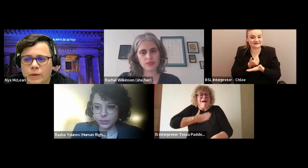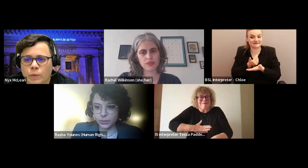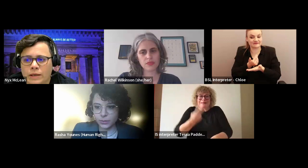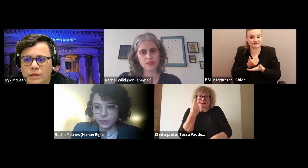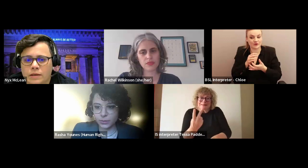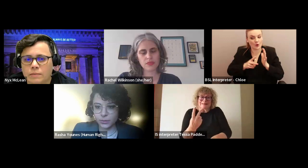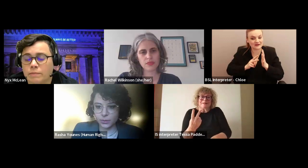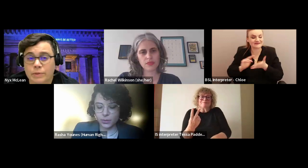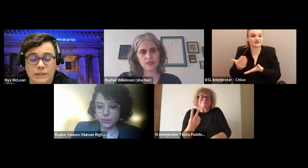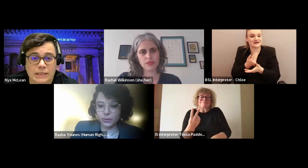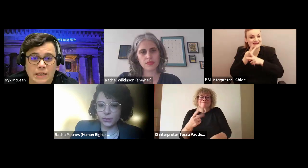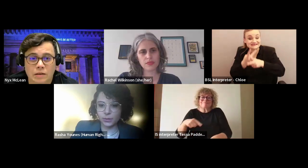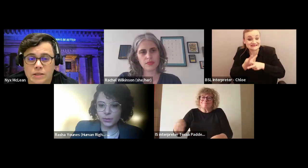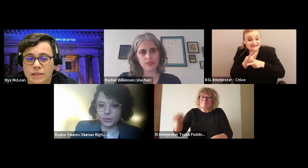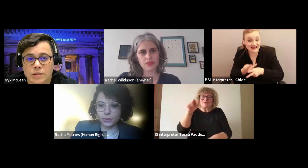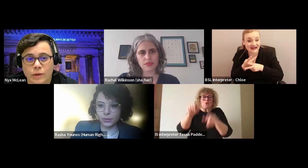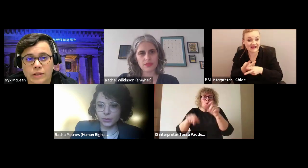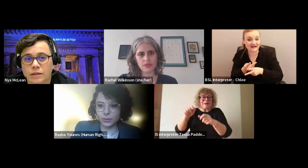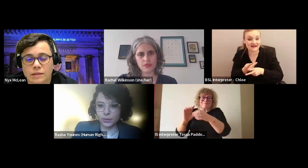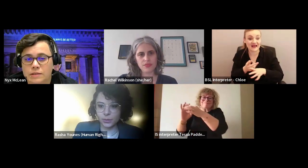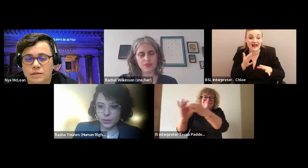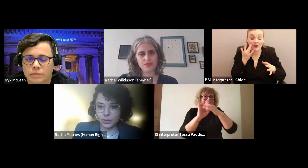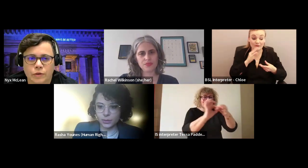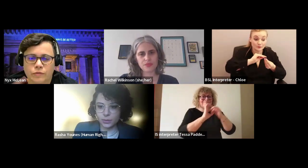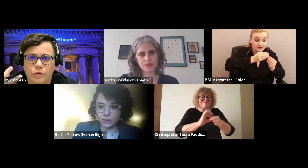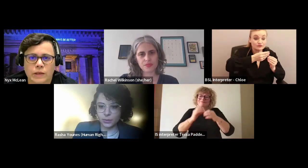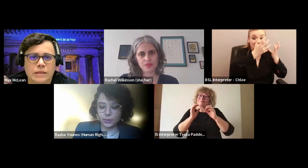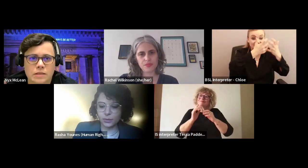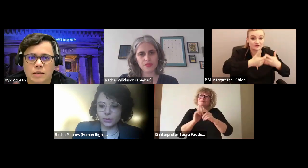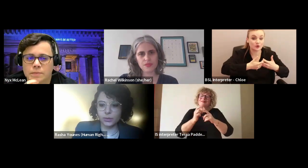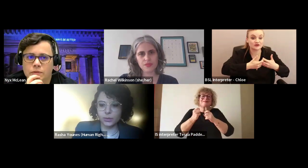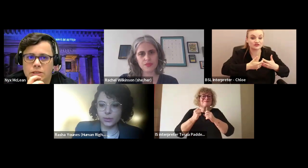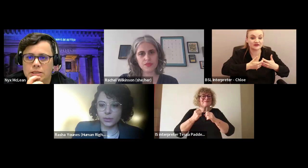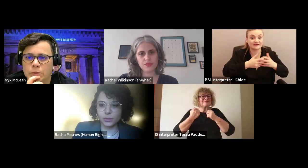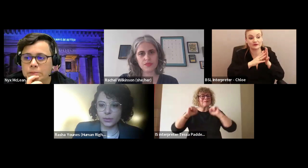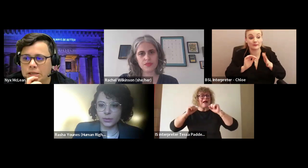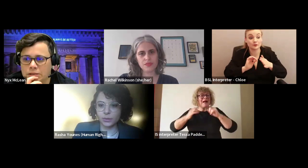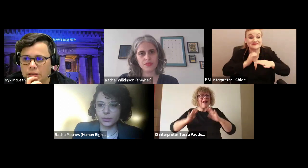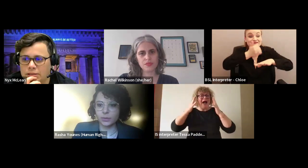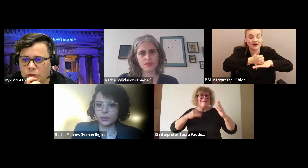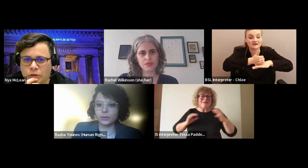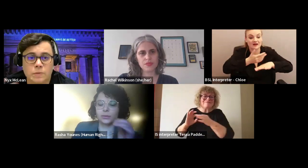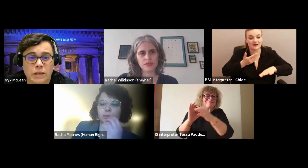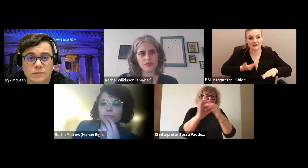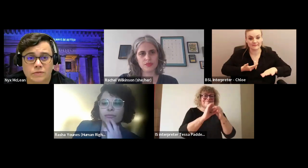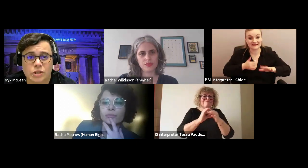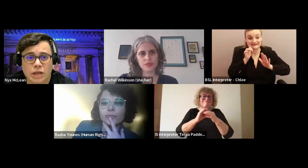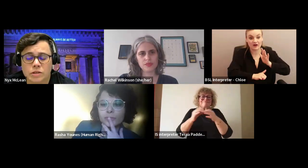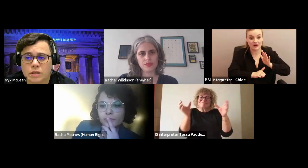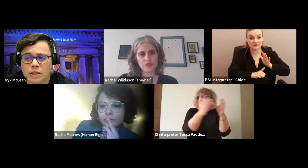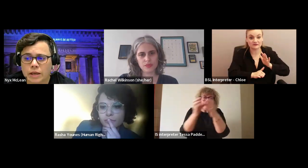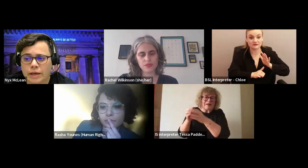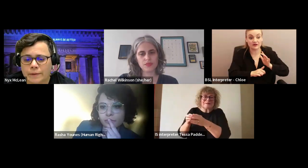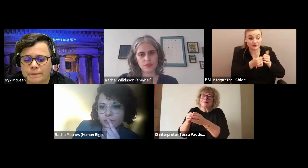and when building technology. So whether this, if we're looking at startups, for instance, perhaps that's a good space for